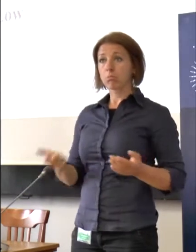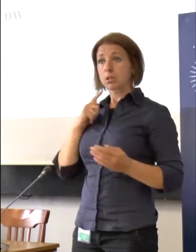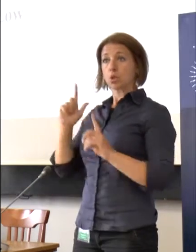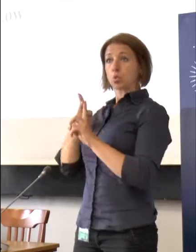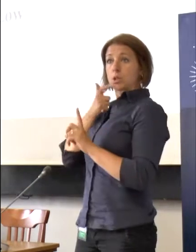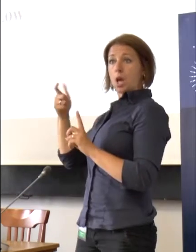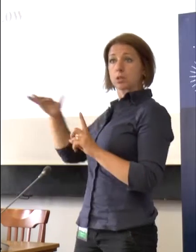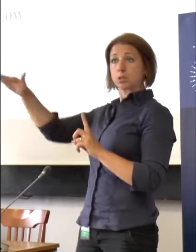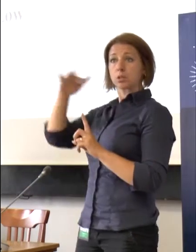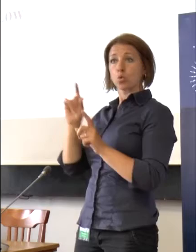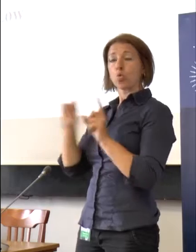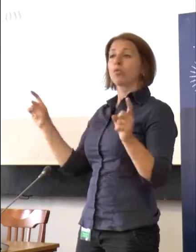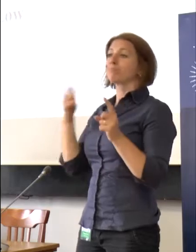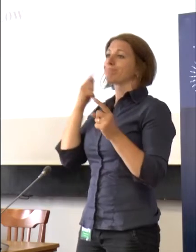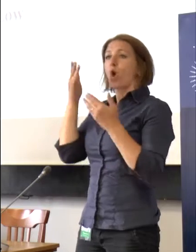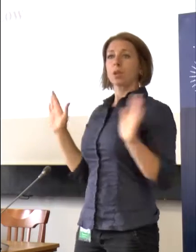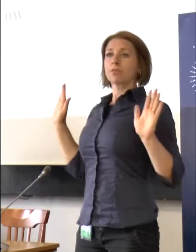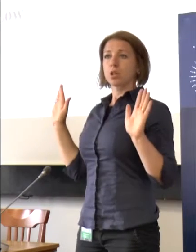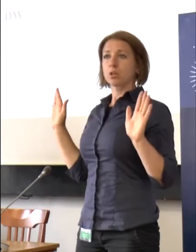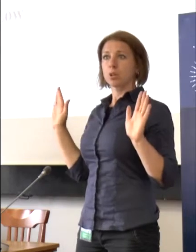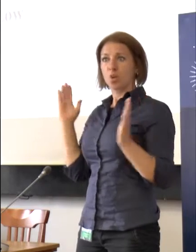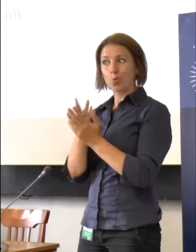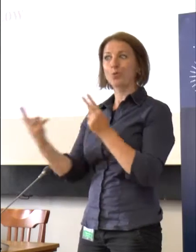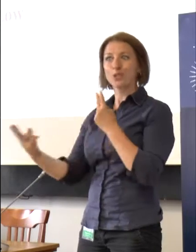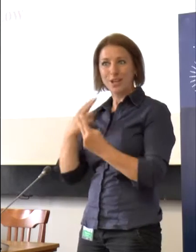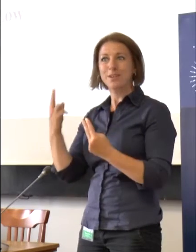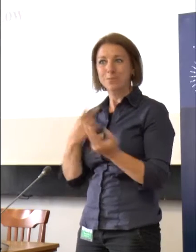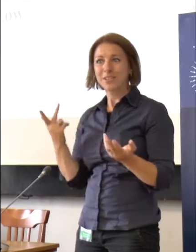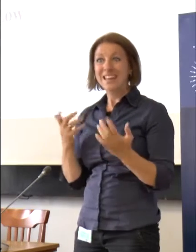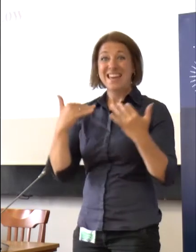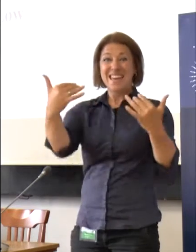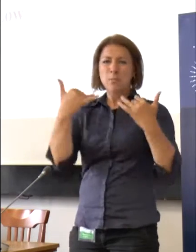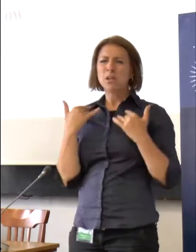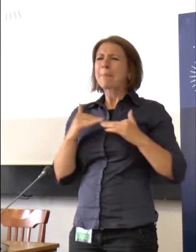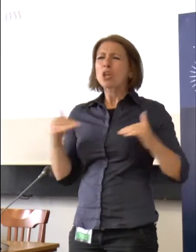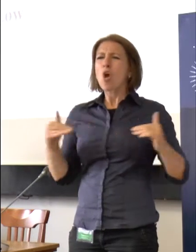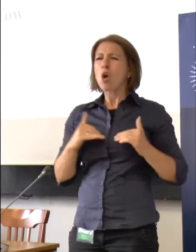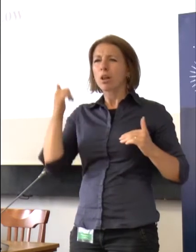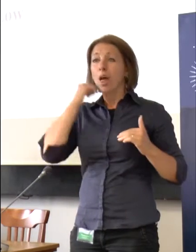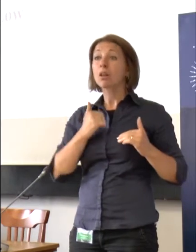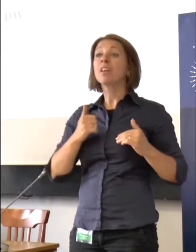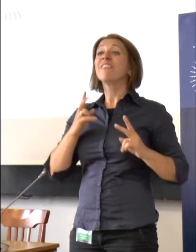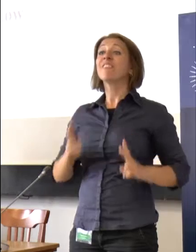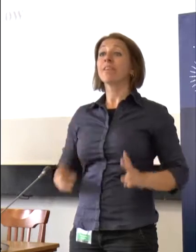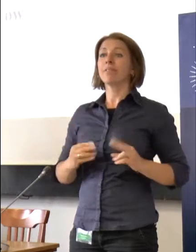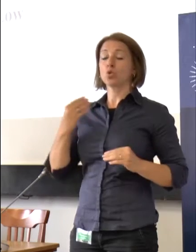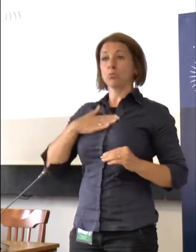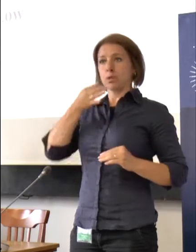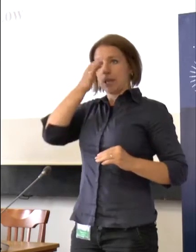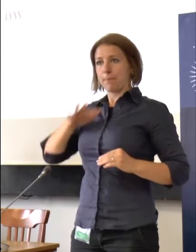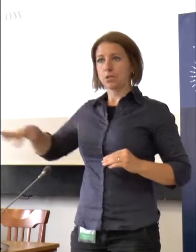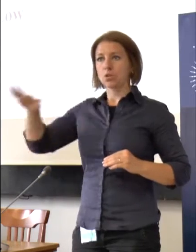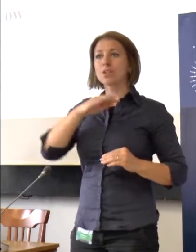mean, this is the danger that the new citizens of the country do not become members of the language community. Hence there's